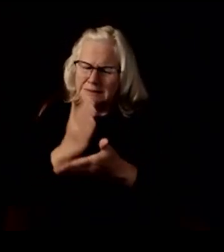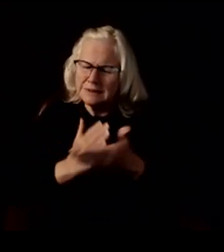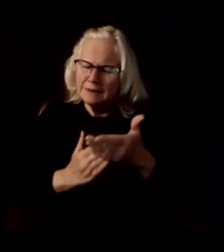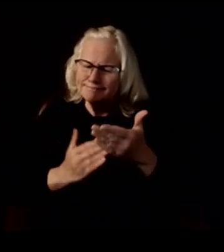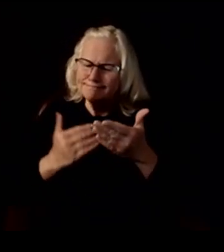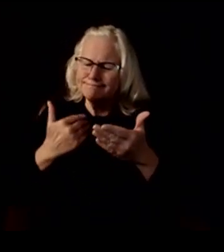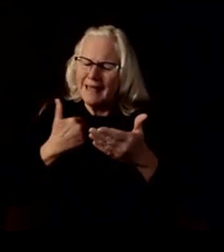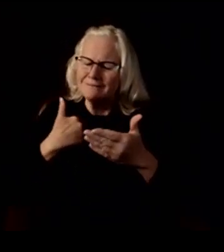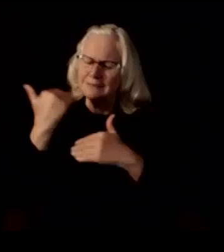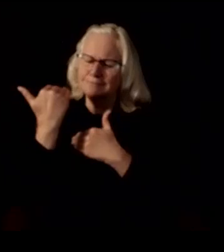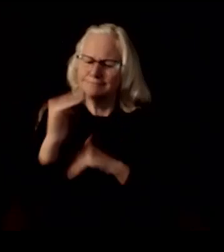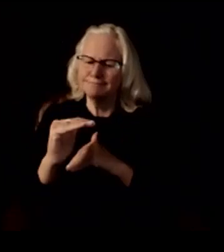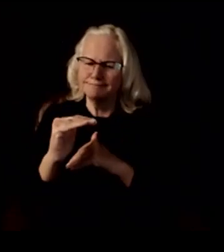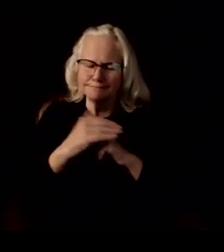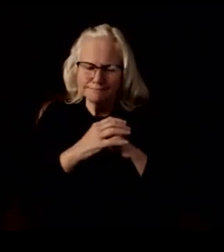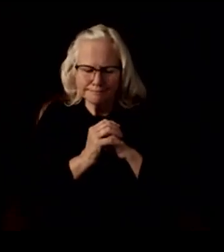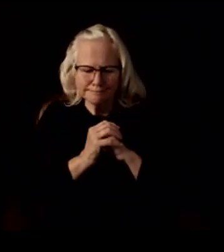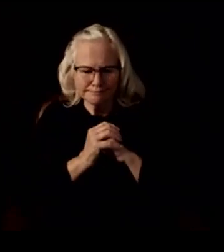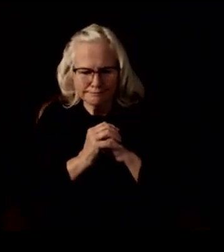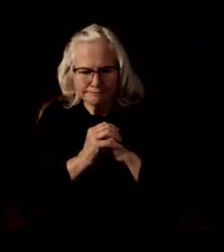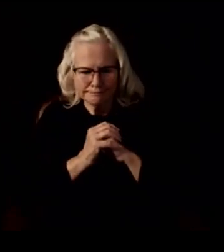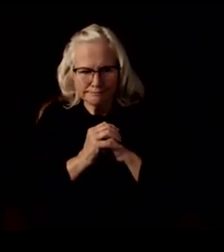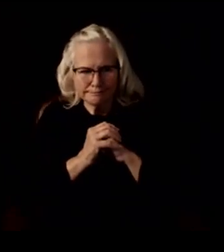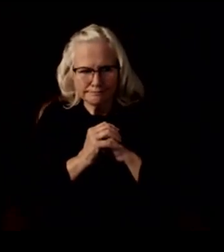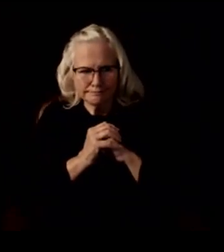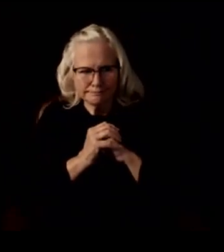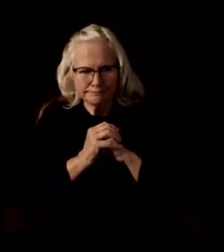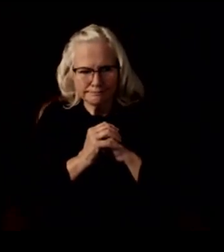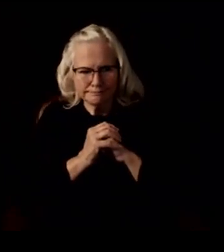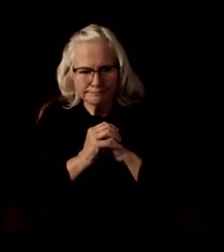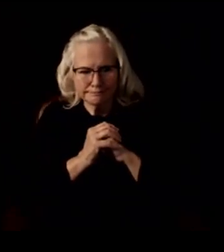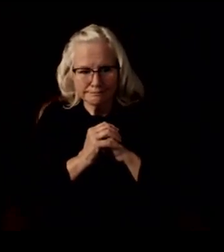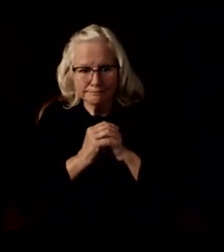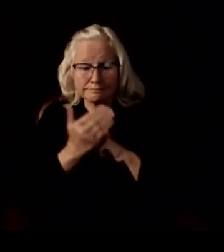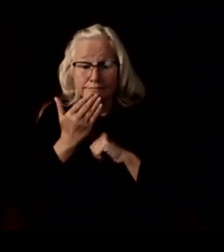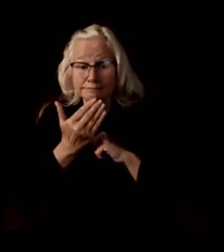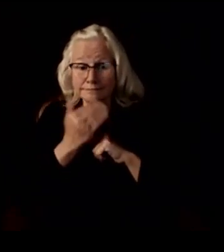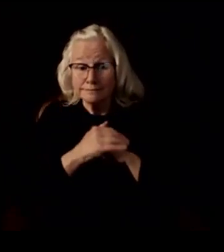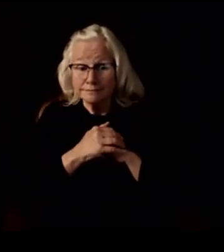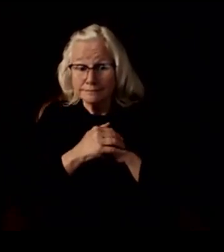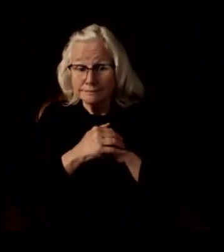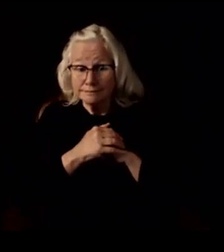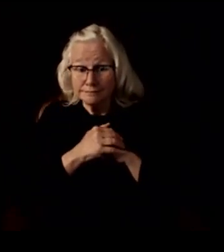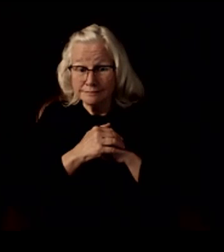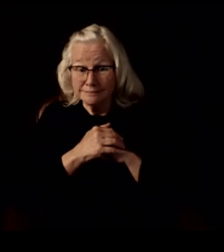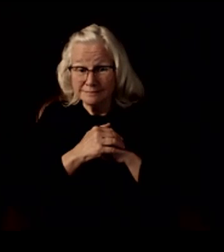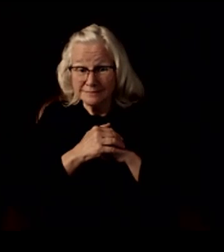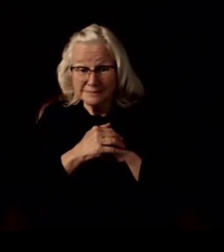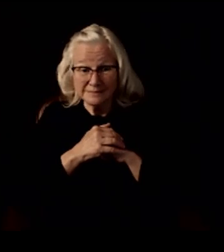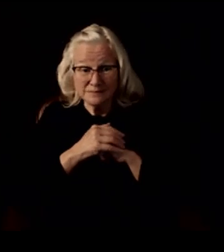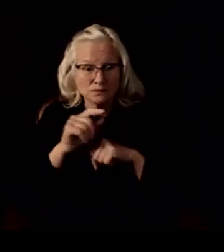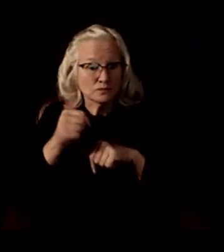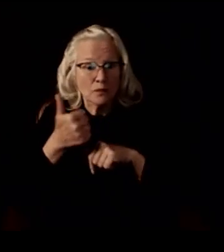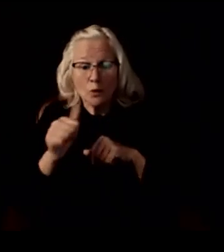All right, thank you. Are there any other thoughts on this test? Any other reaction to being able to